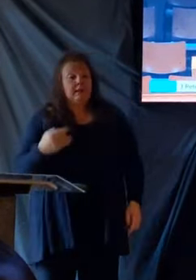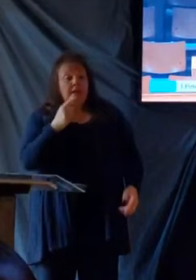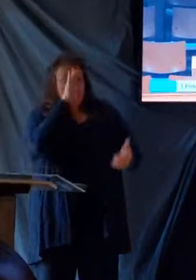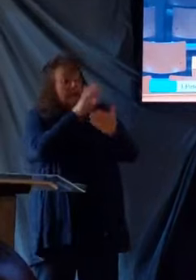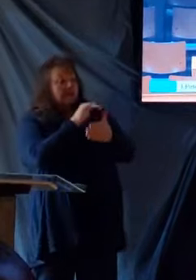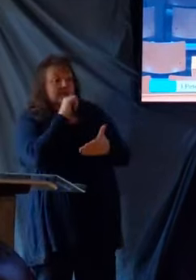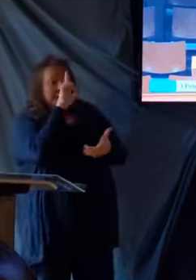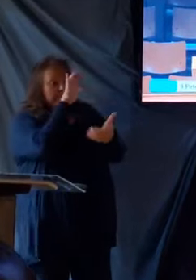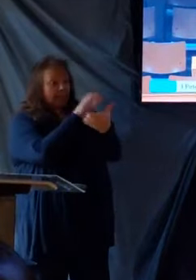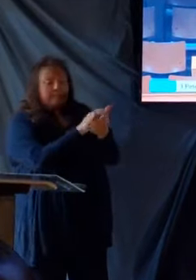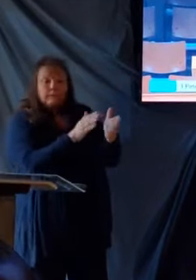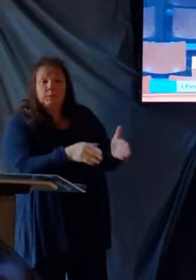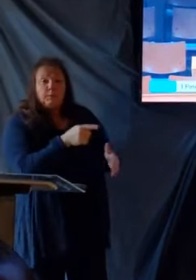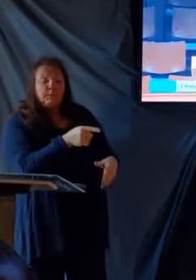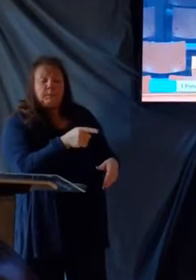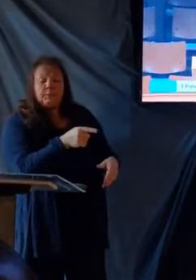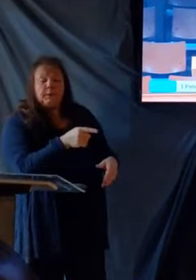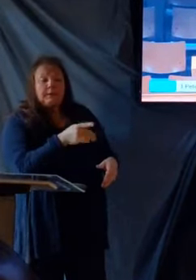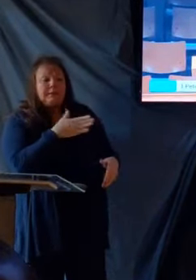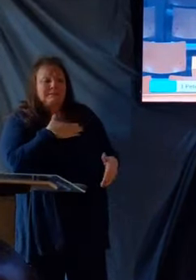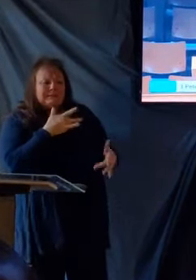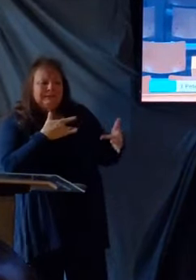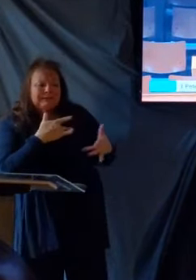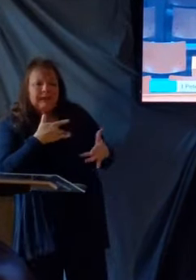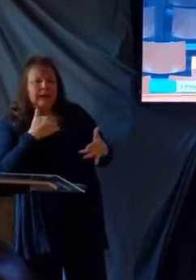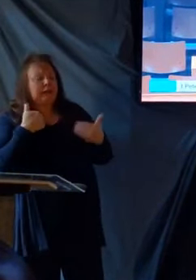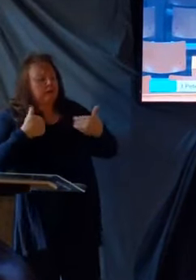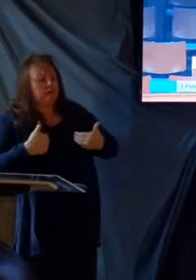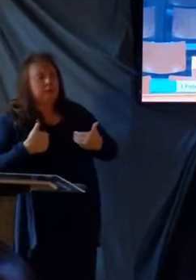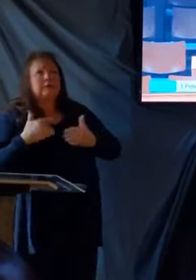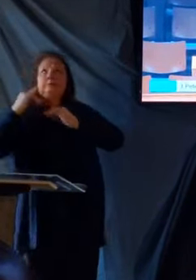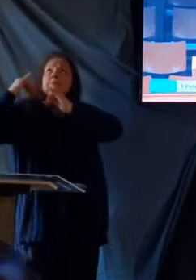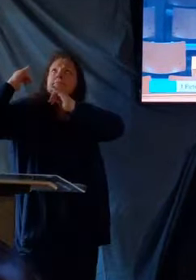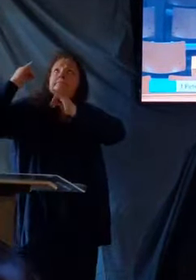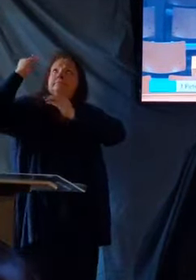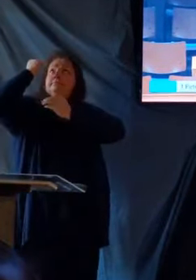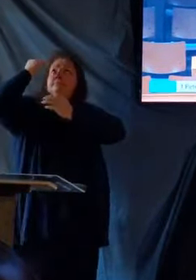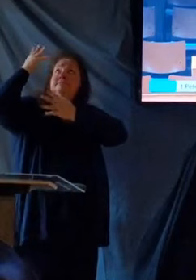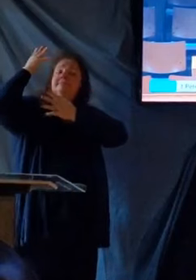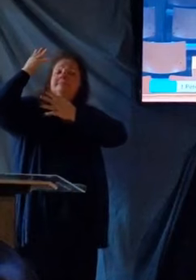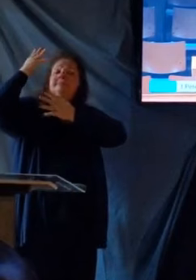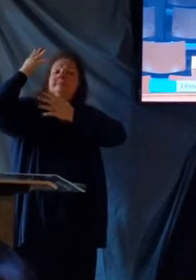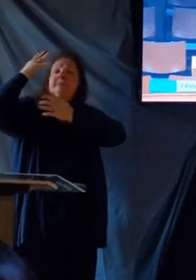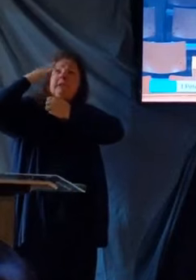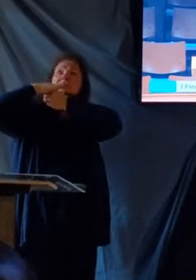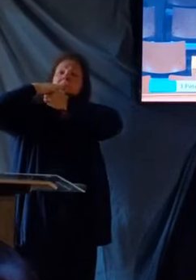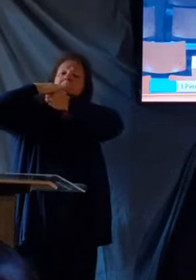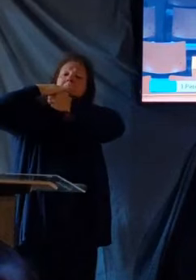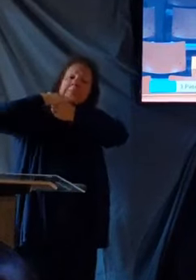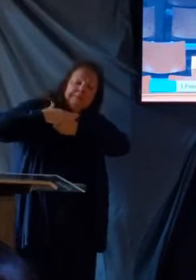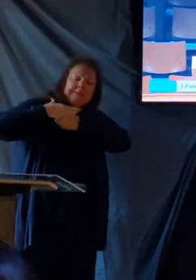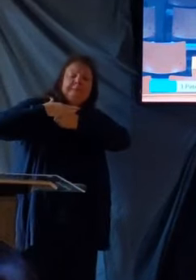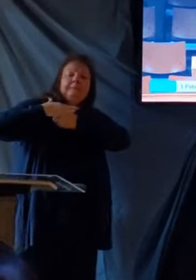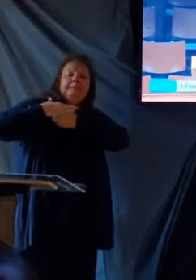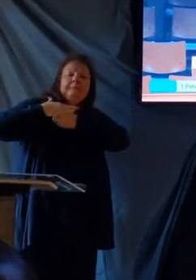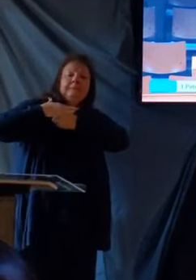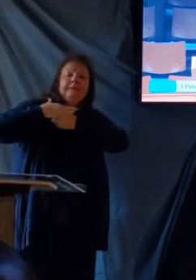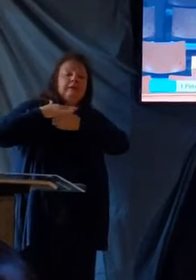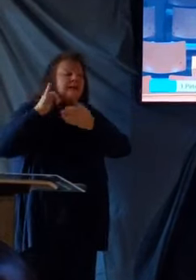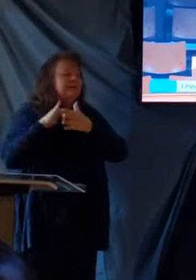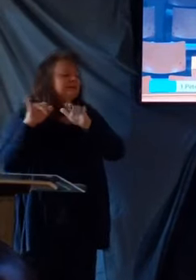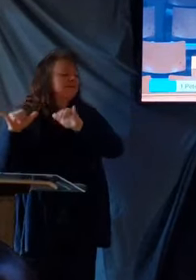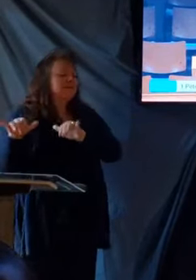unbelieving husband, my concern is, as a wife, to be a godly woman under the pressure of being. That's